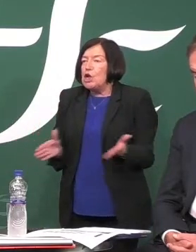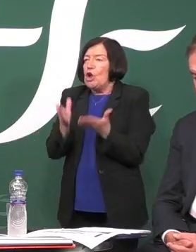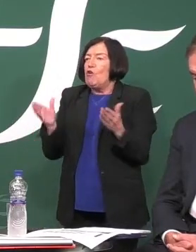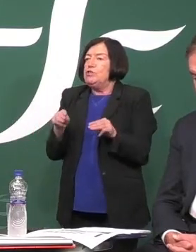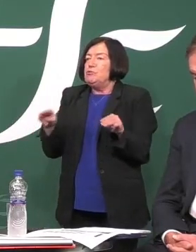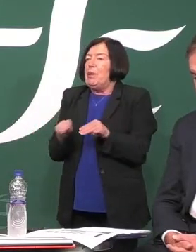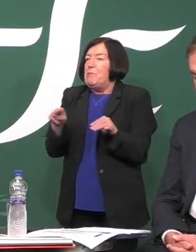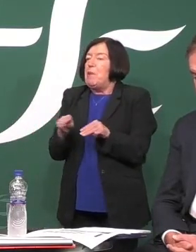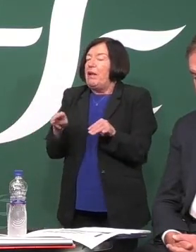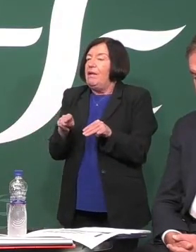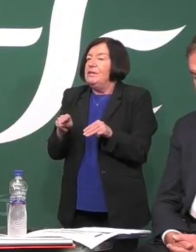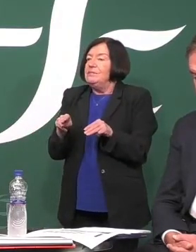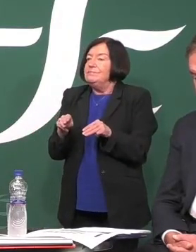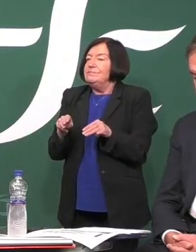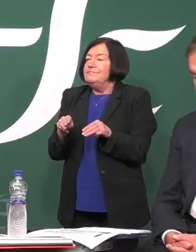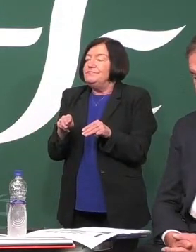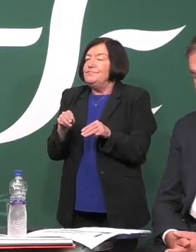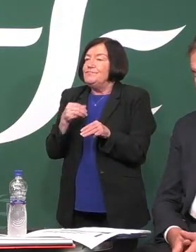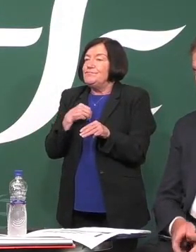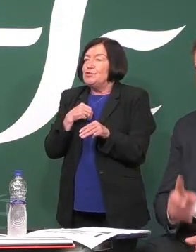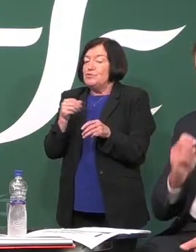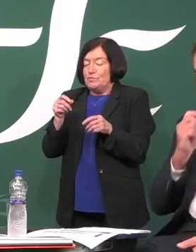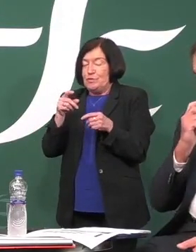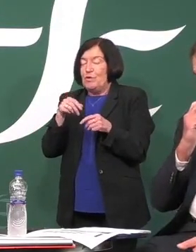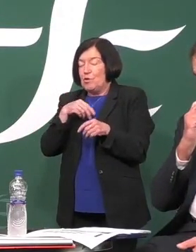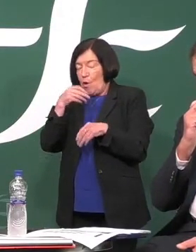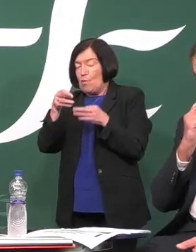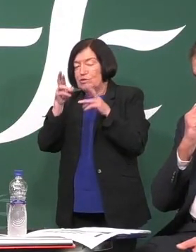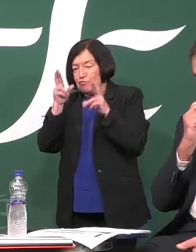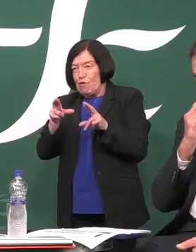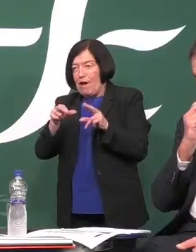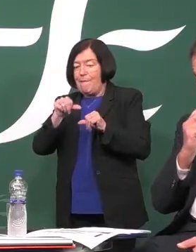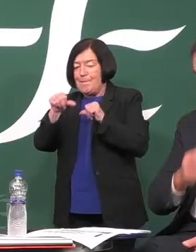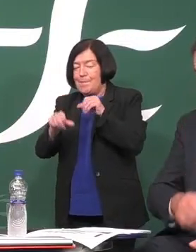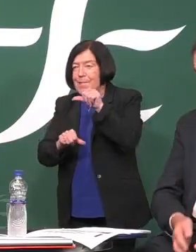people to, drive at the speed that's appropriate for them, I suppose, is a key message.